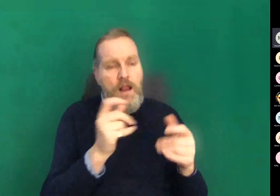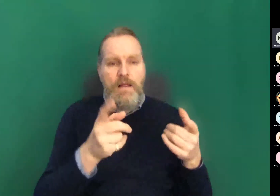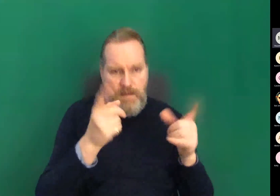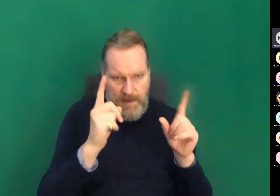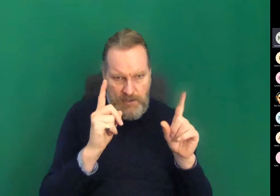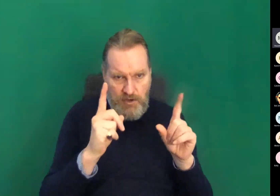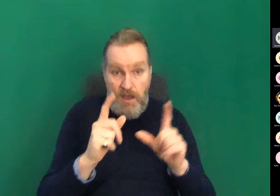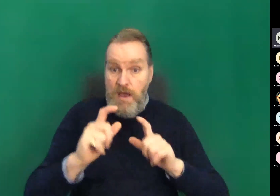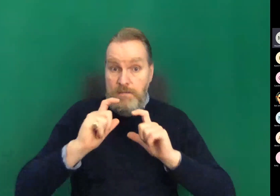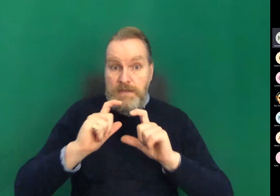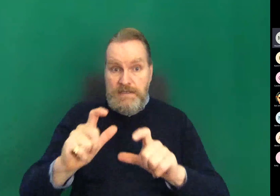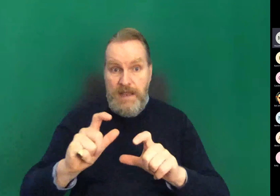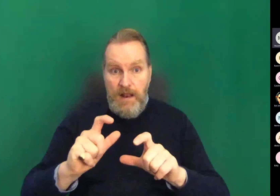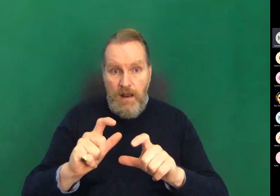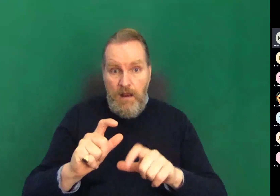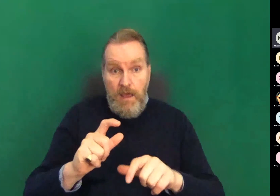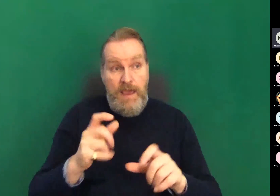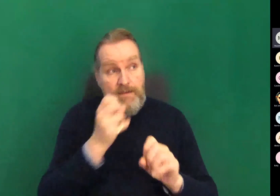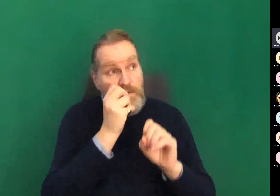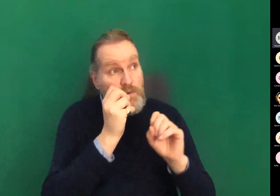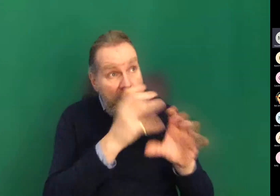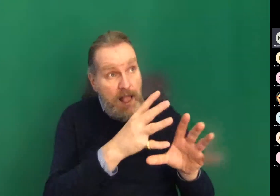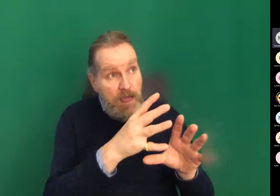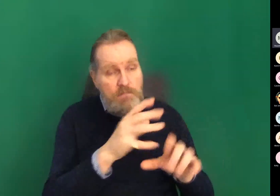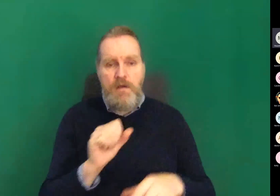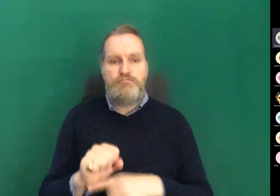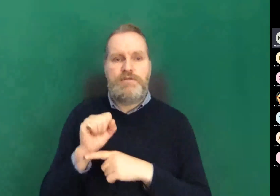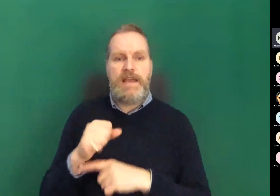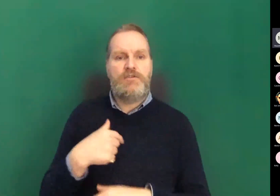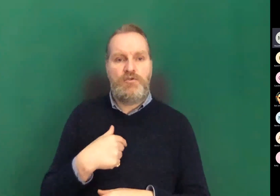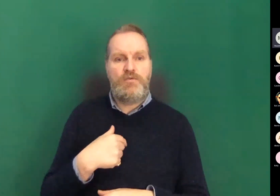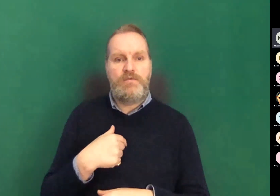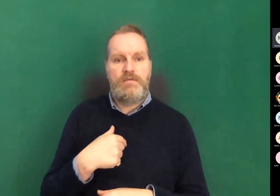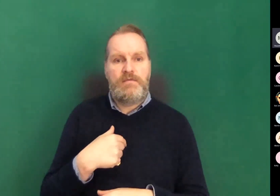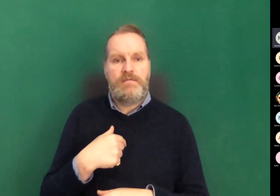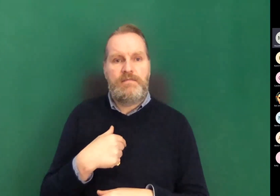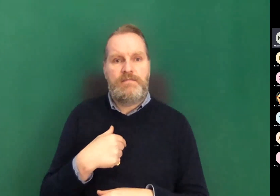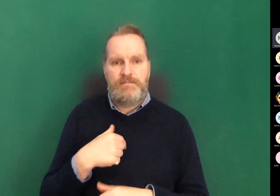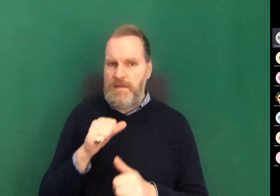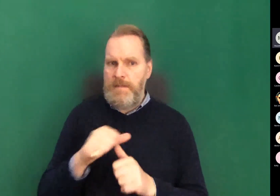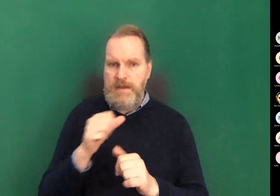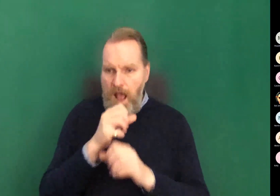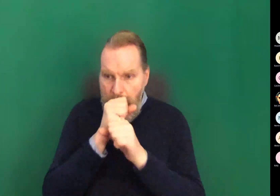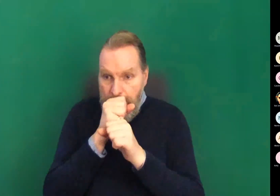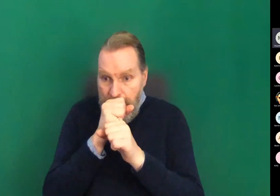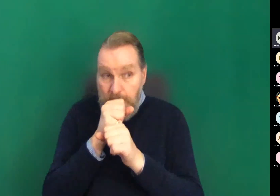it still protects a person more if they inform their employee about their condition.